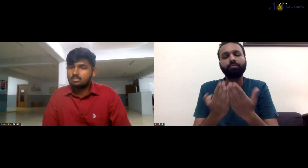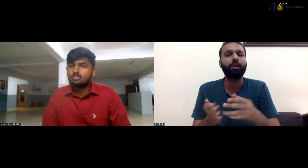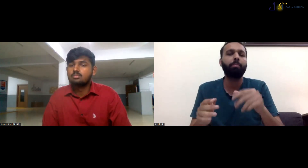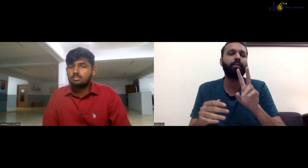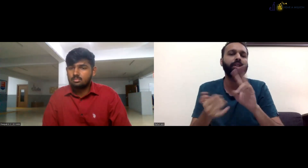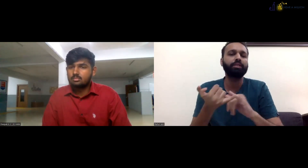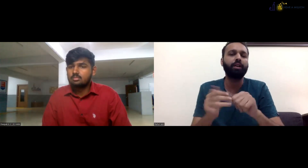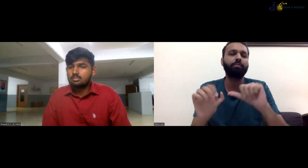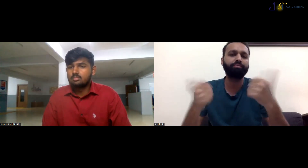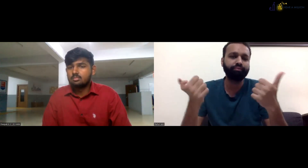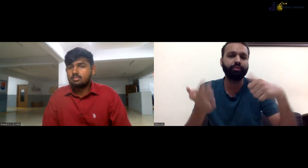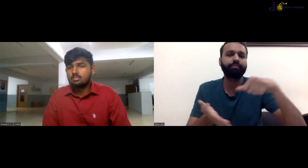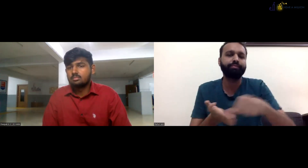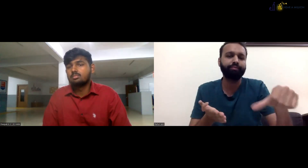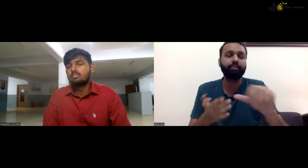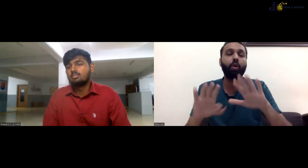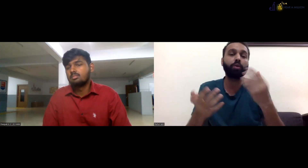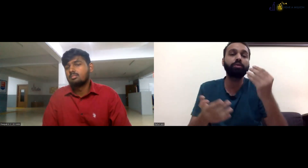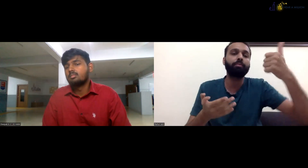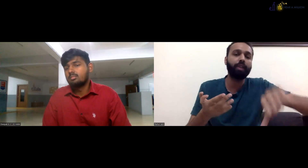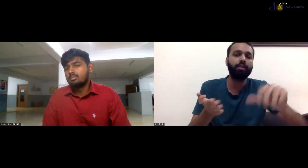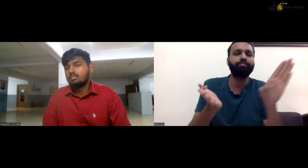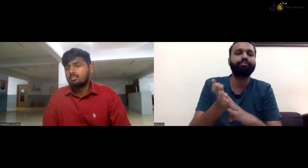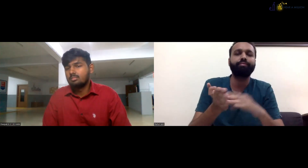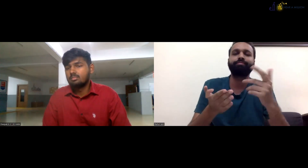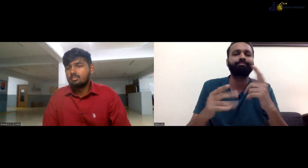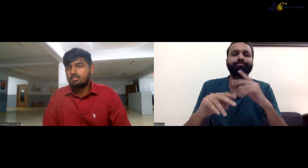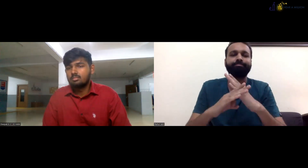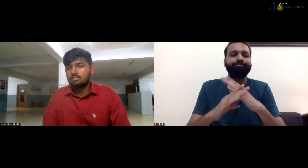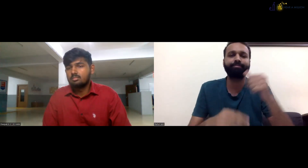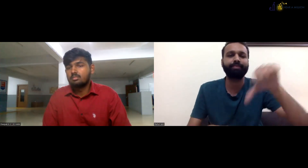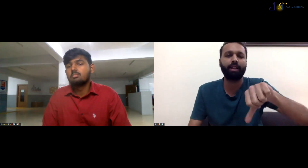They can post your visa, and there are only two